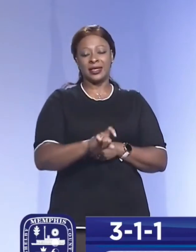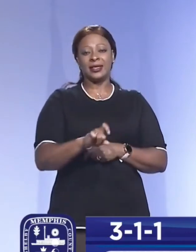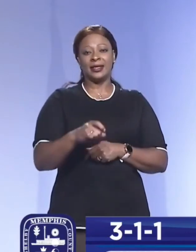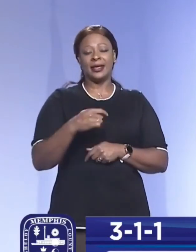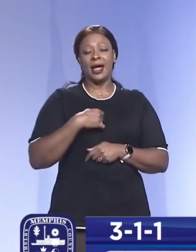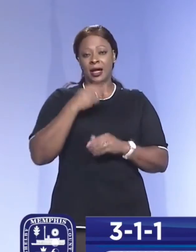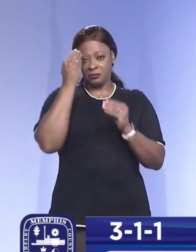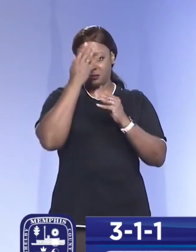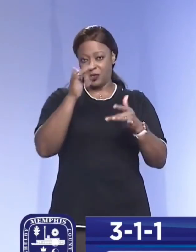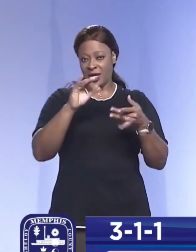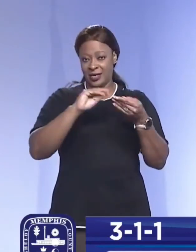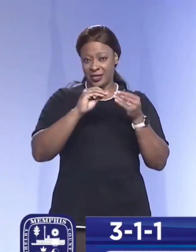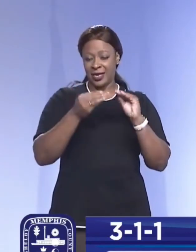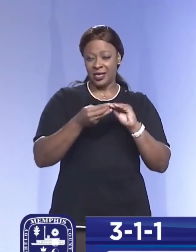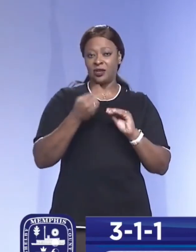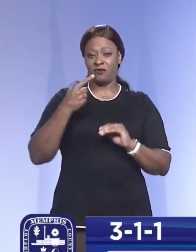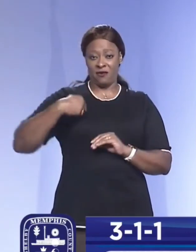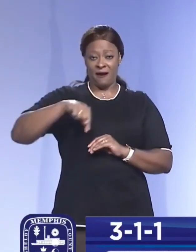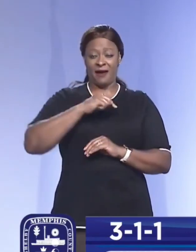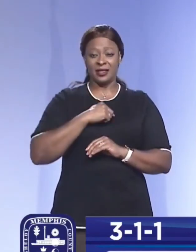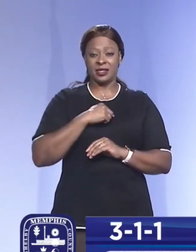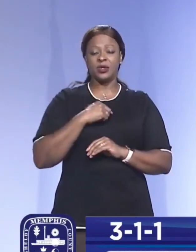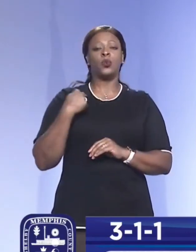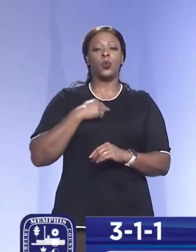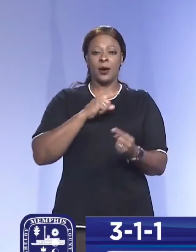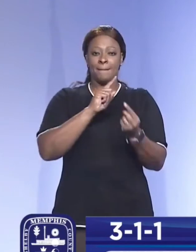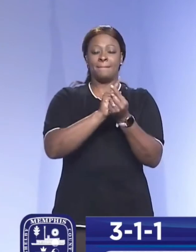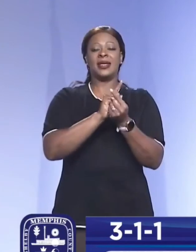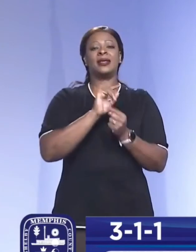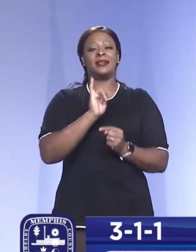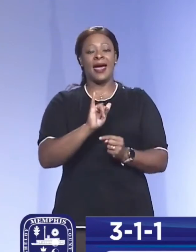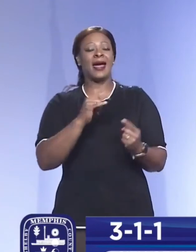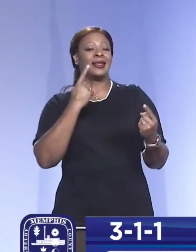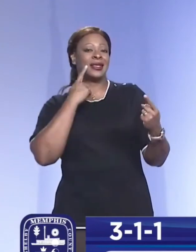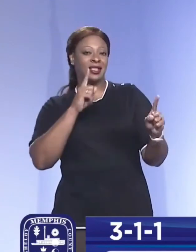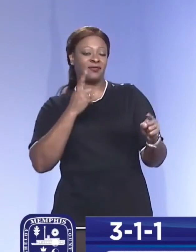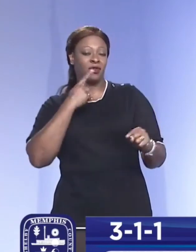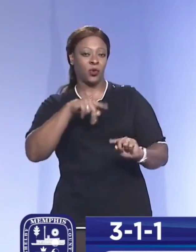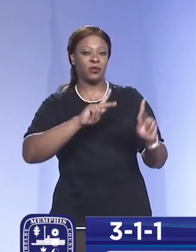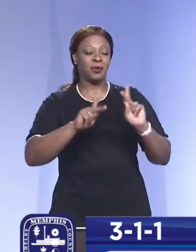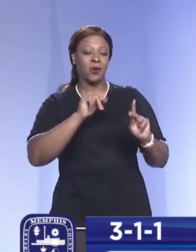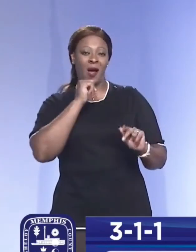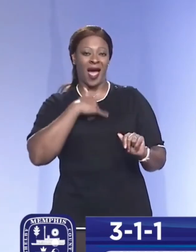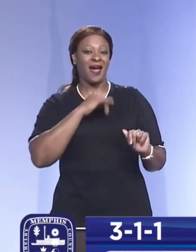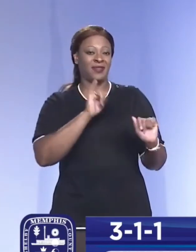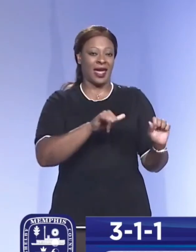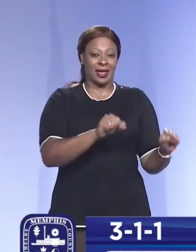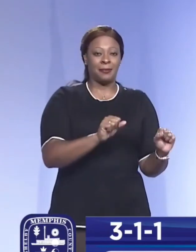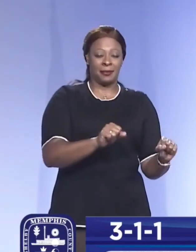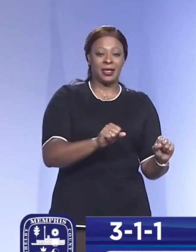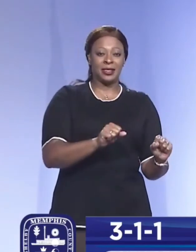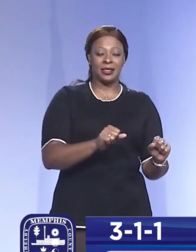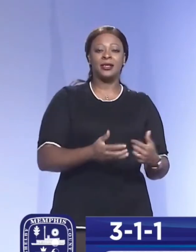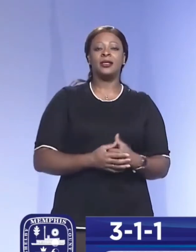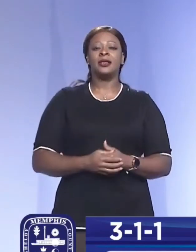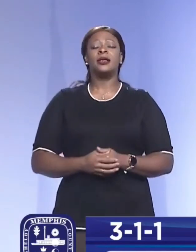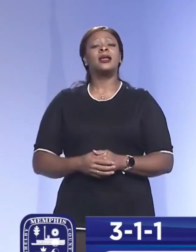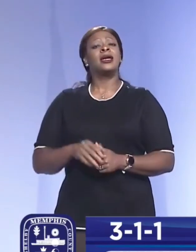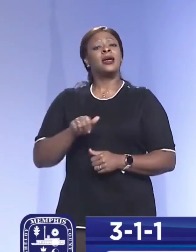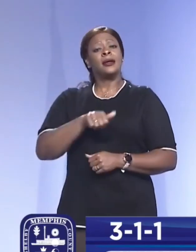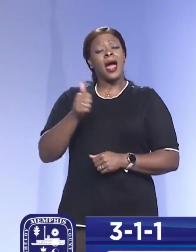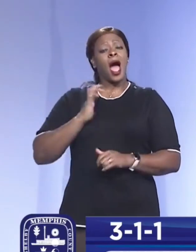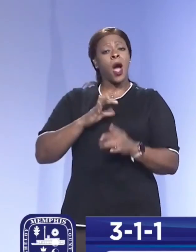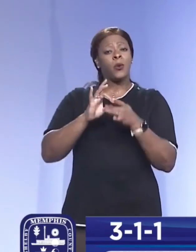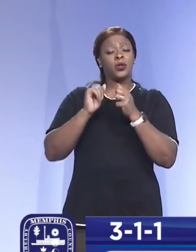you the data for us is that we're meeting that successfully. The other point I would make in our relationship